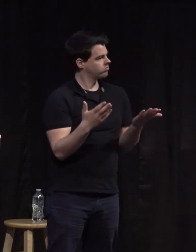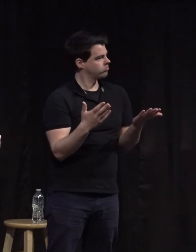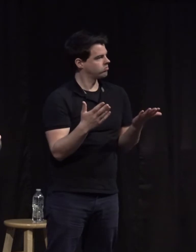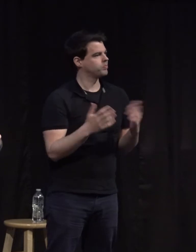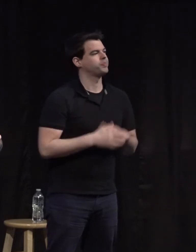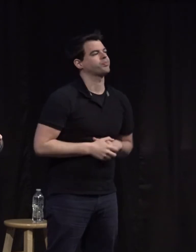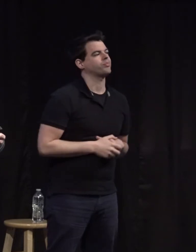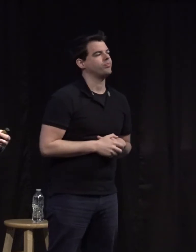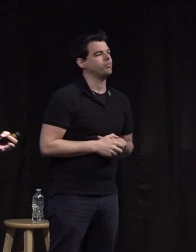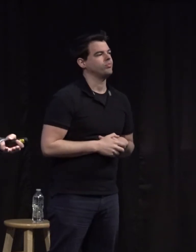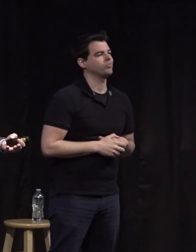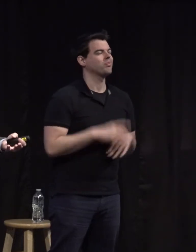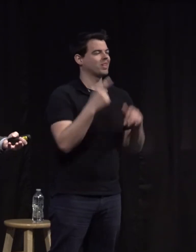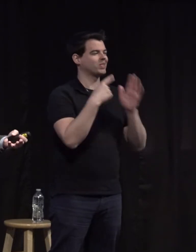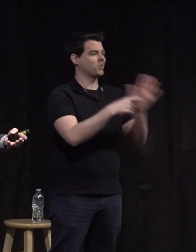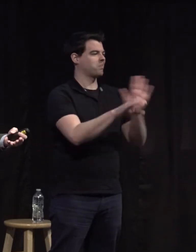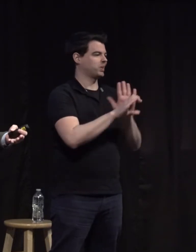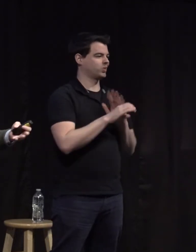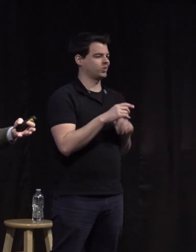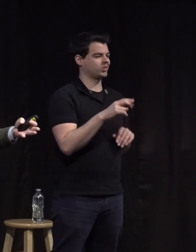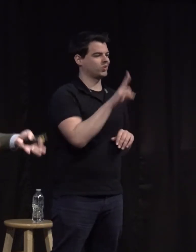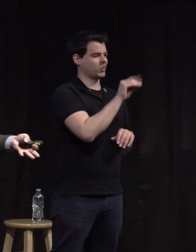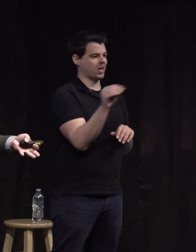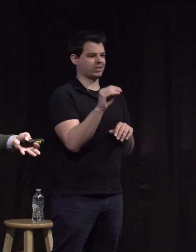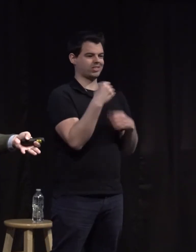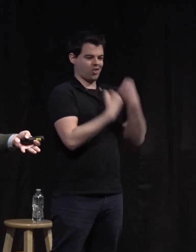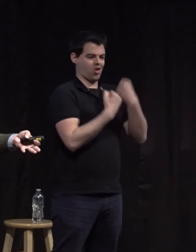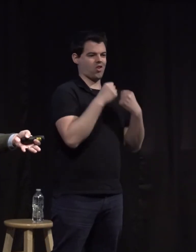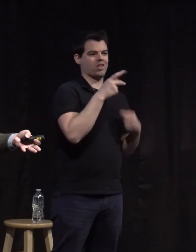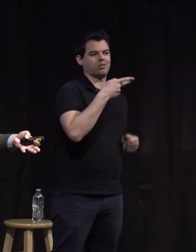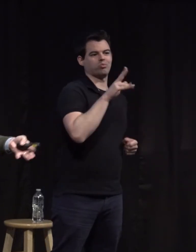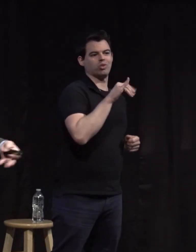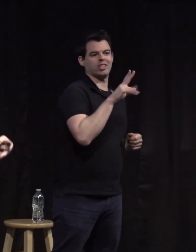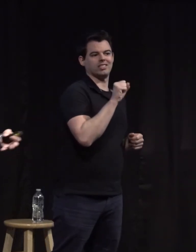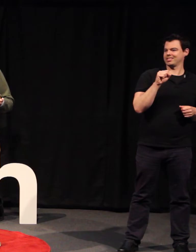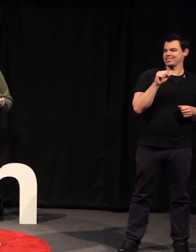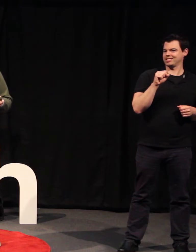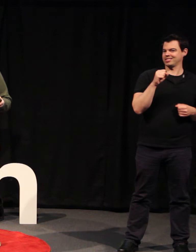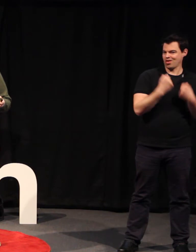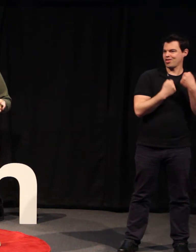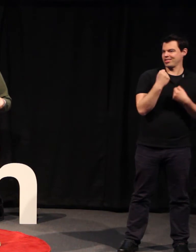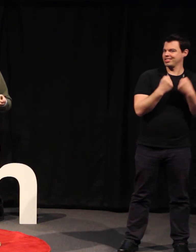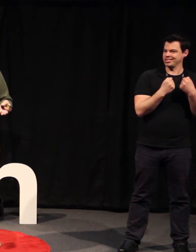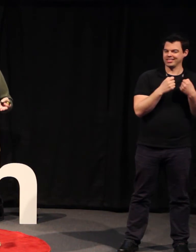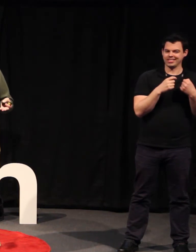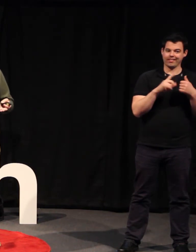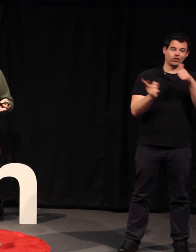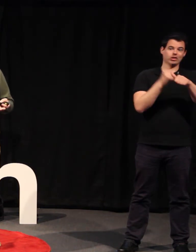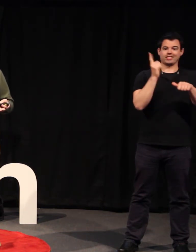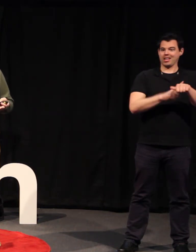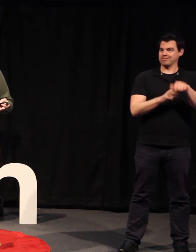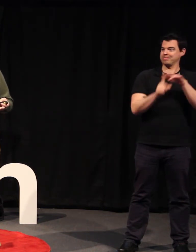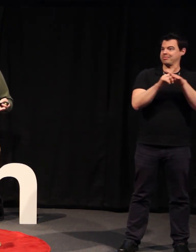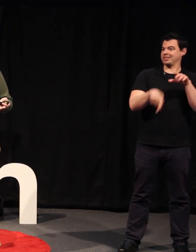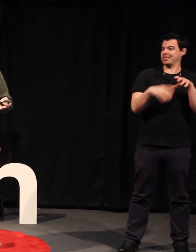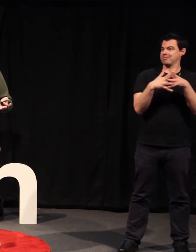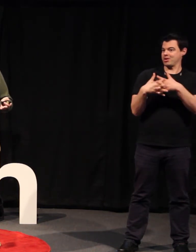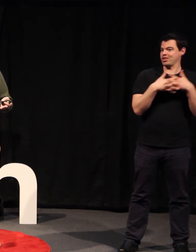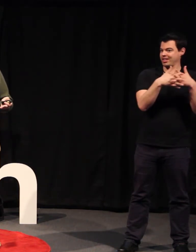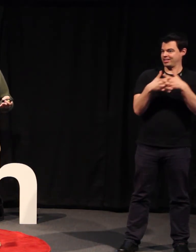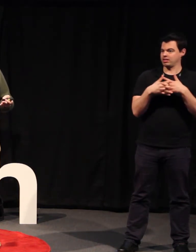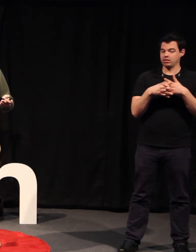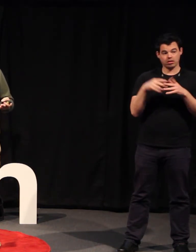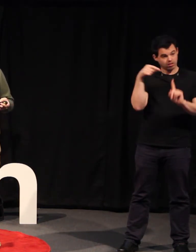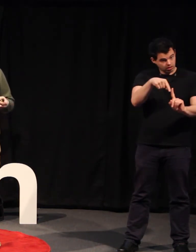in 2000. And its success, now it's fourth or fifth generation, is in part because people